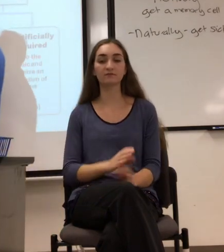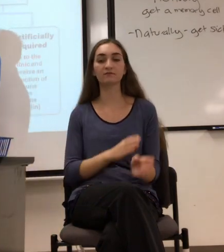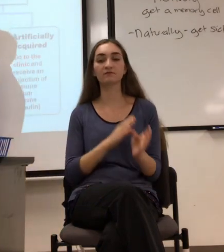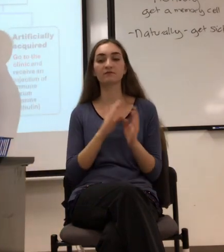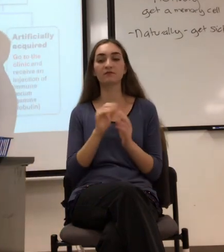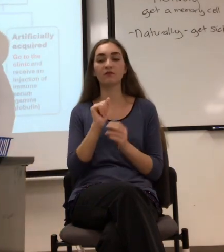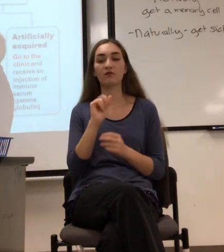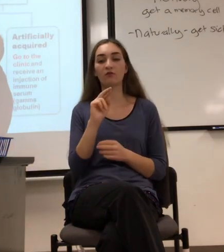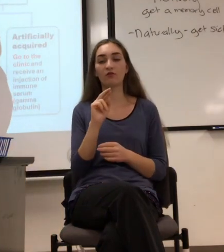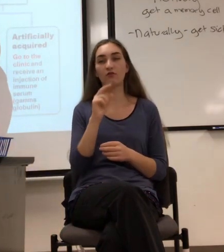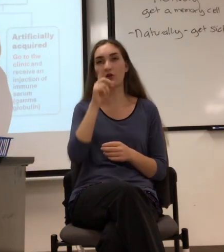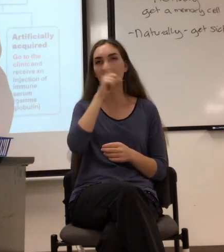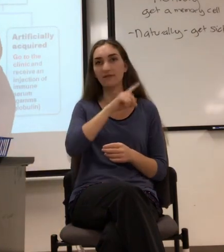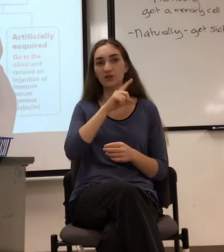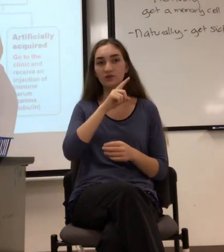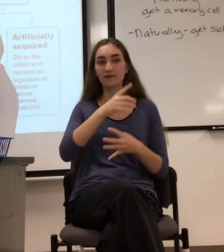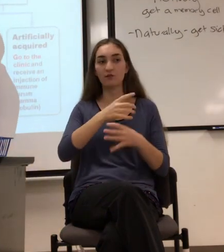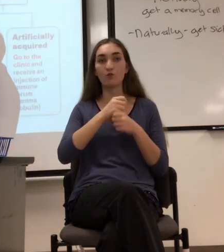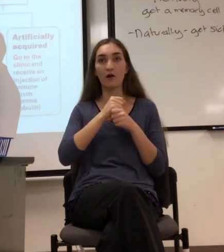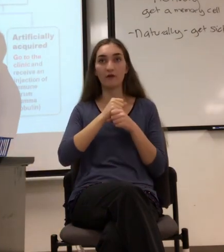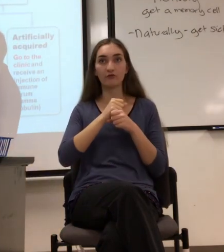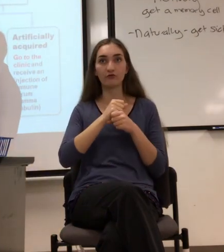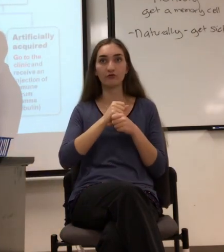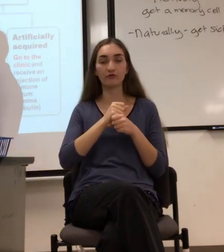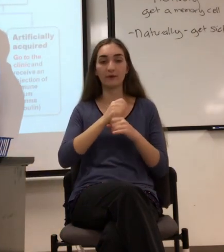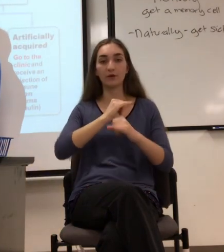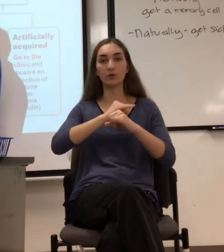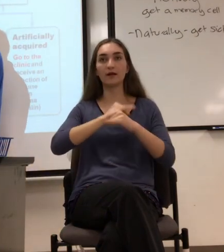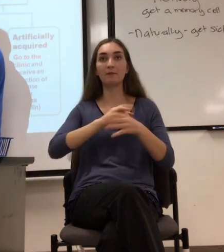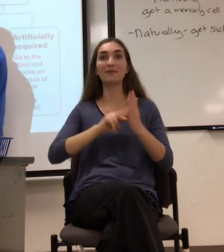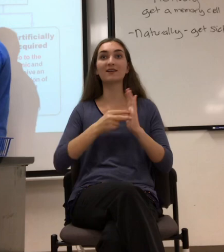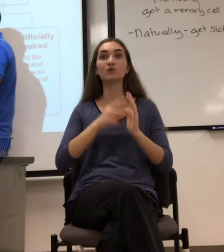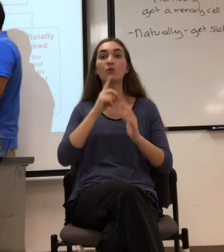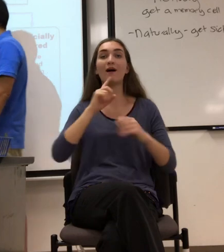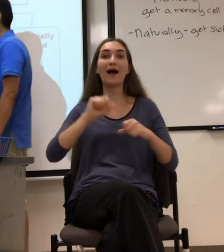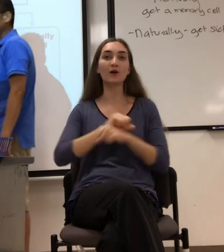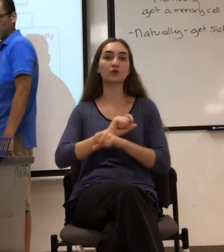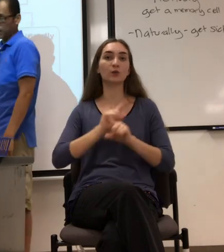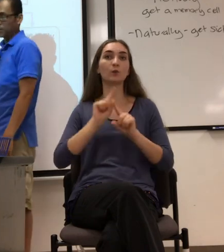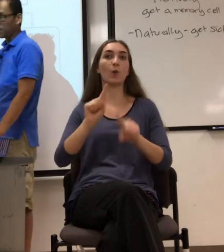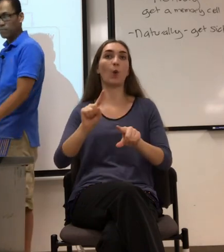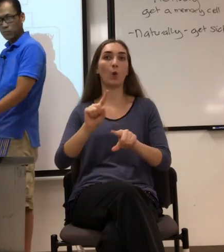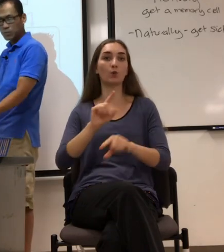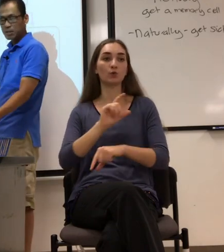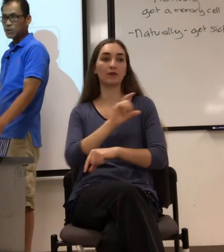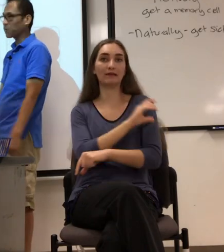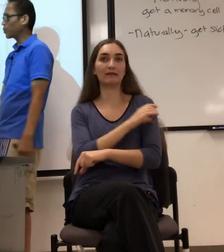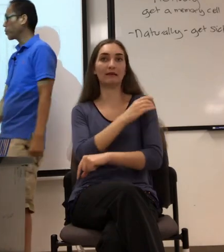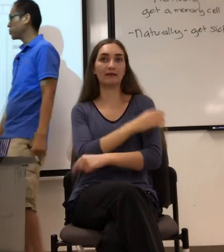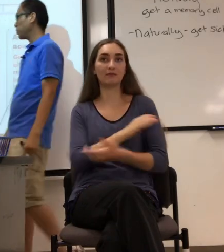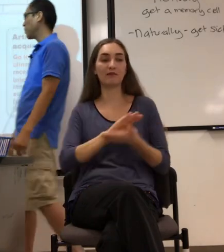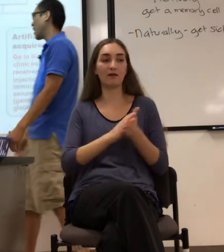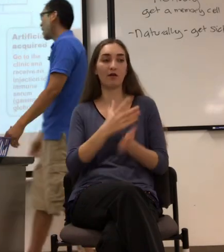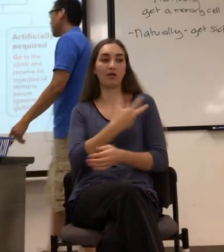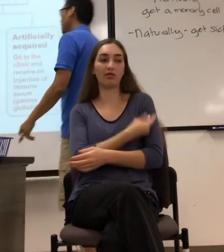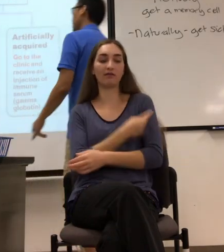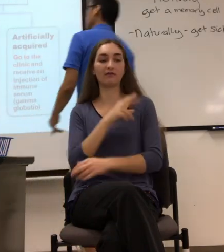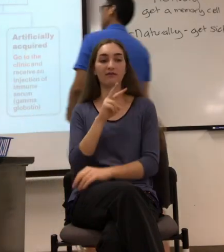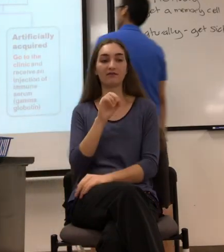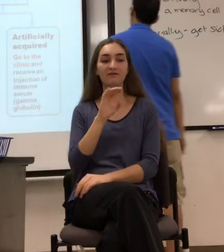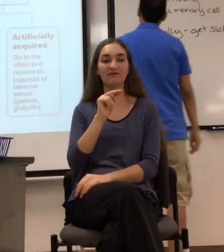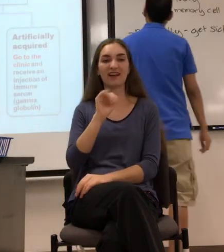artificially acquired active form of immunity is you deliberately go to the clinic and get vaccinated. You know, every flu season you're encouraged to do